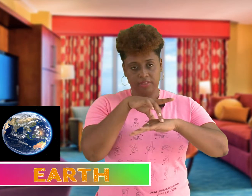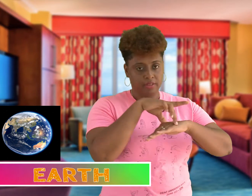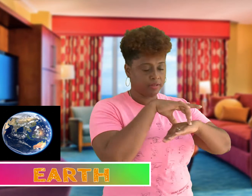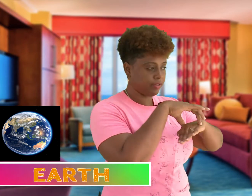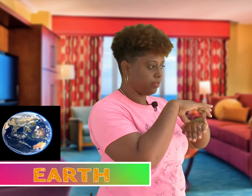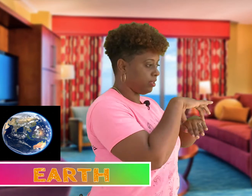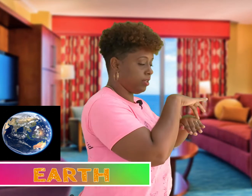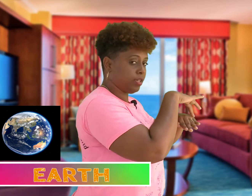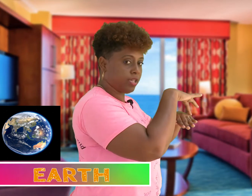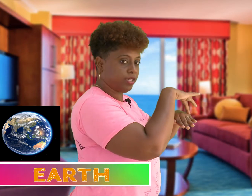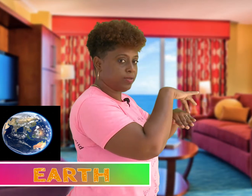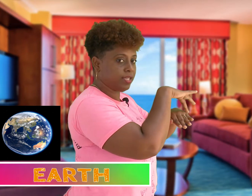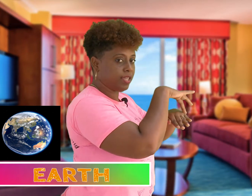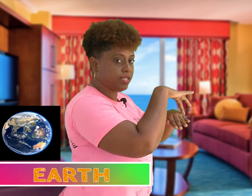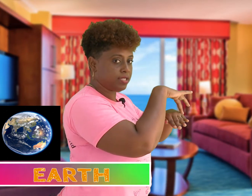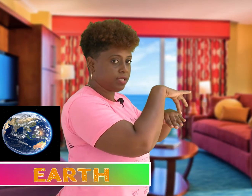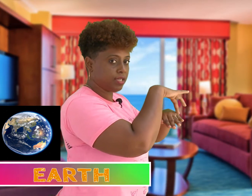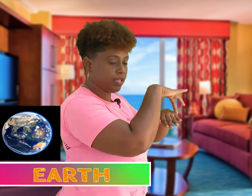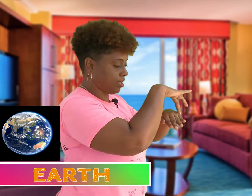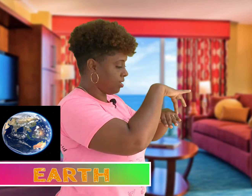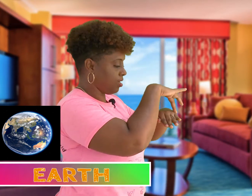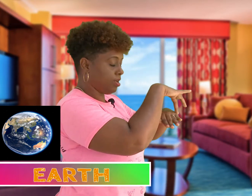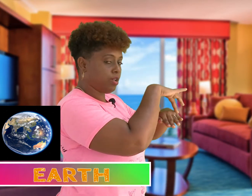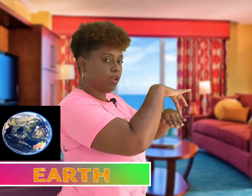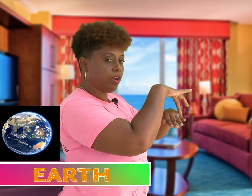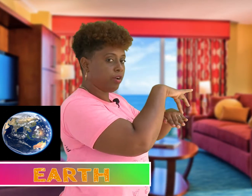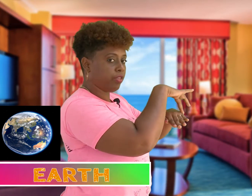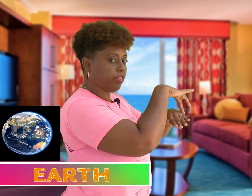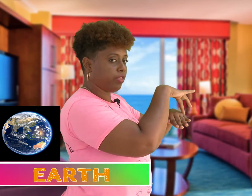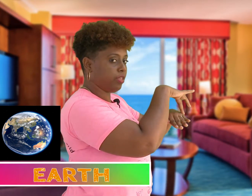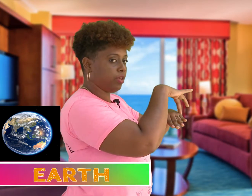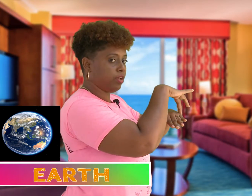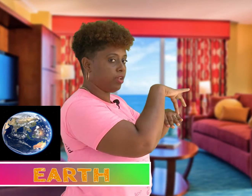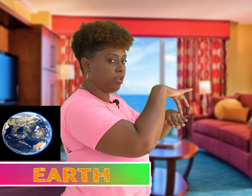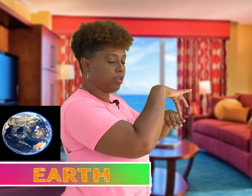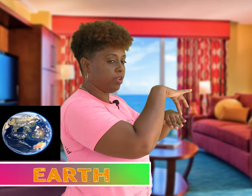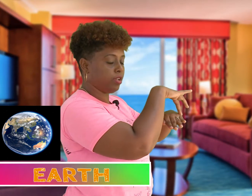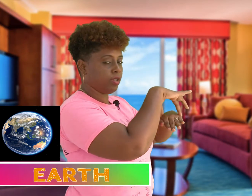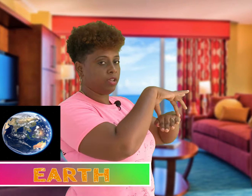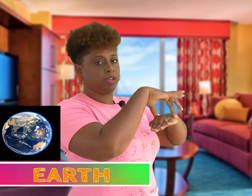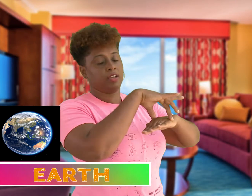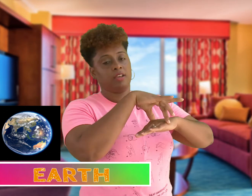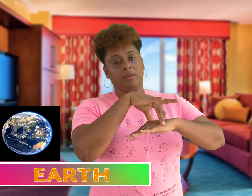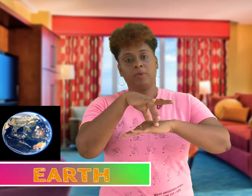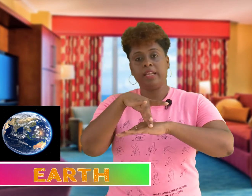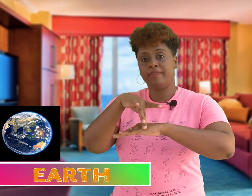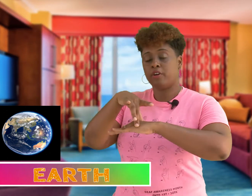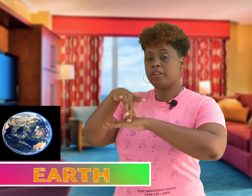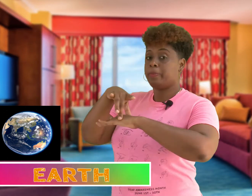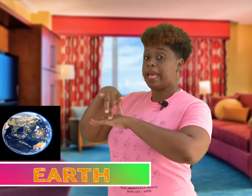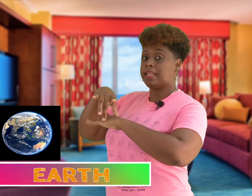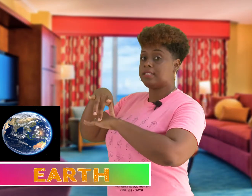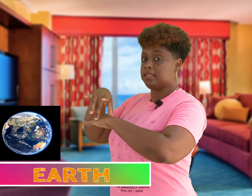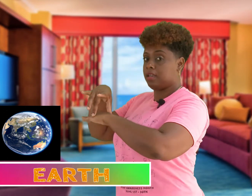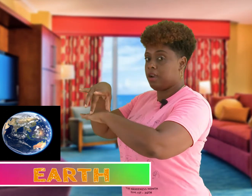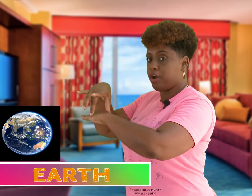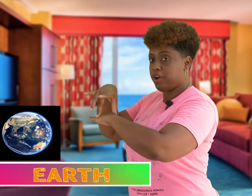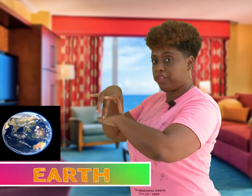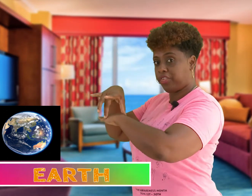Earth. Can you see this? Earth. We live on planet